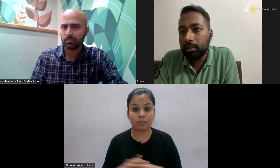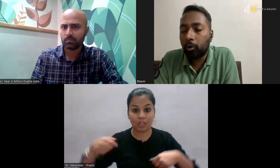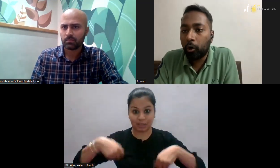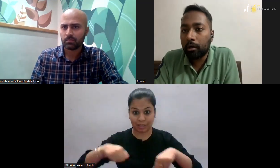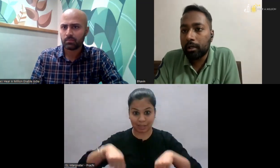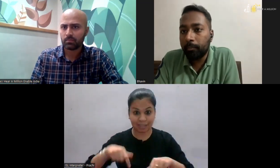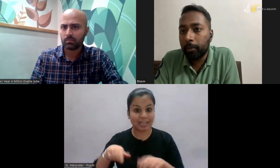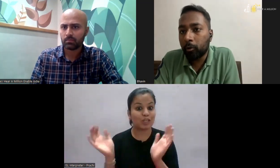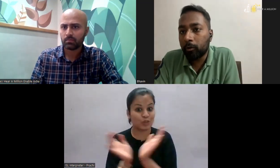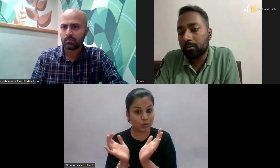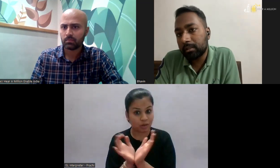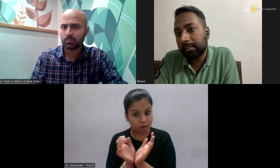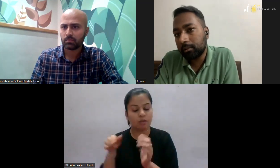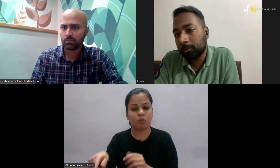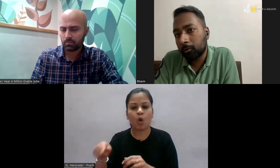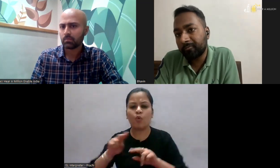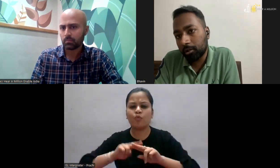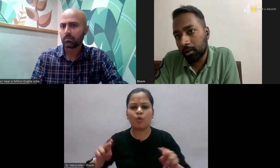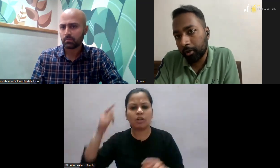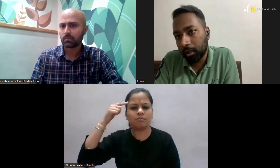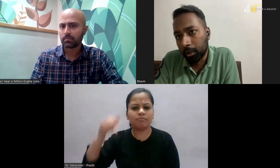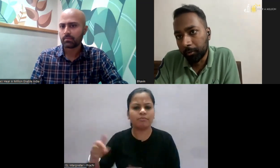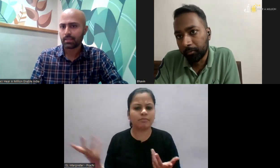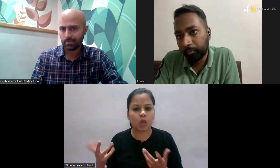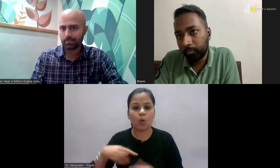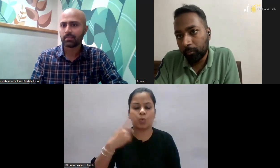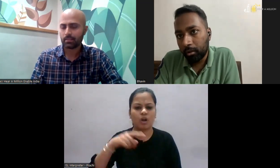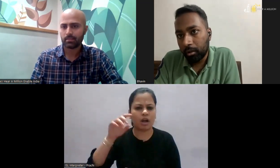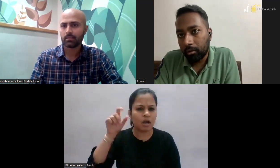insurance is totally depend on registration of certificate.